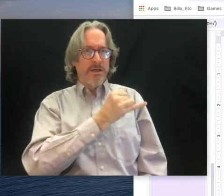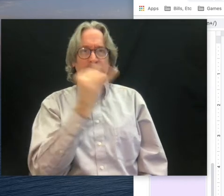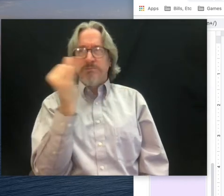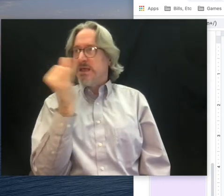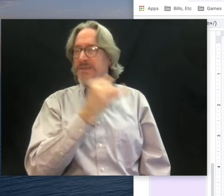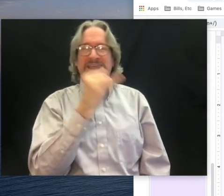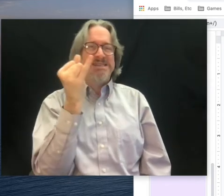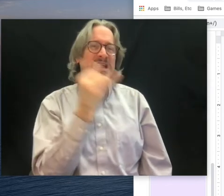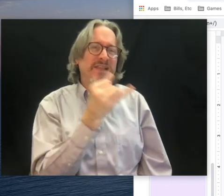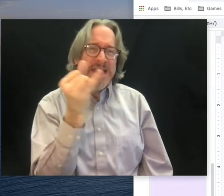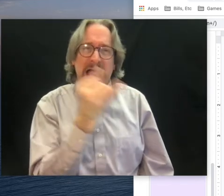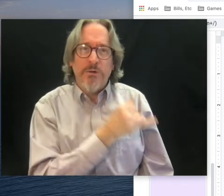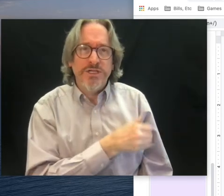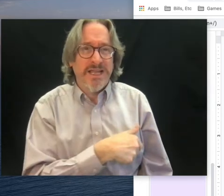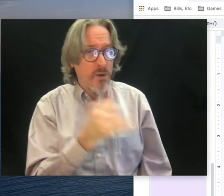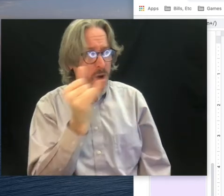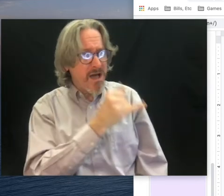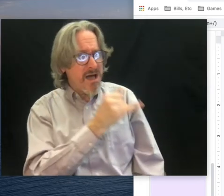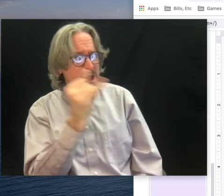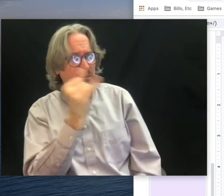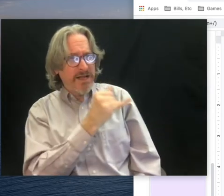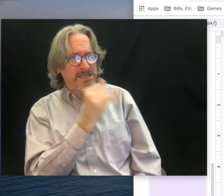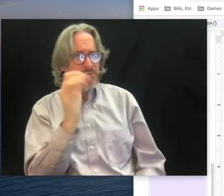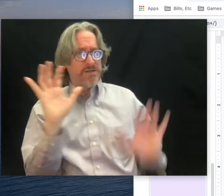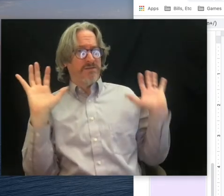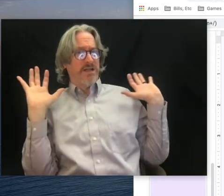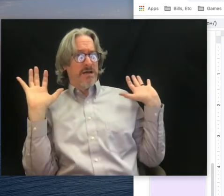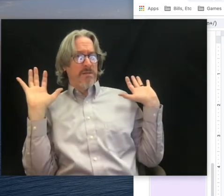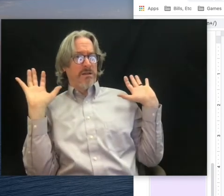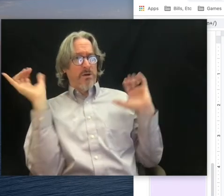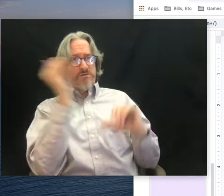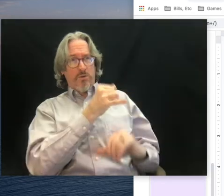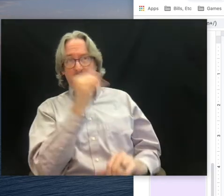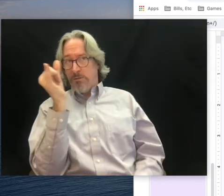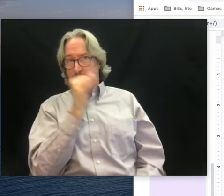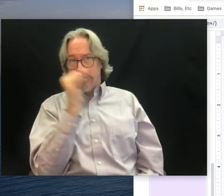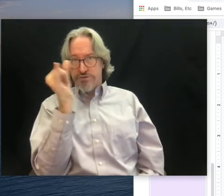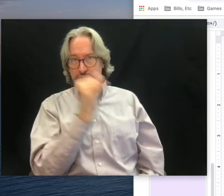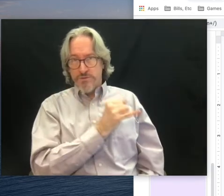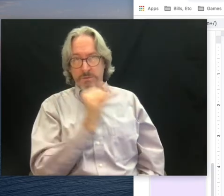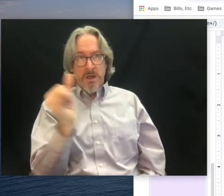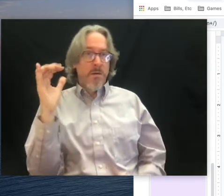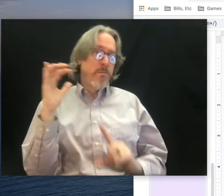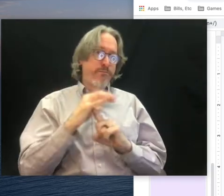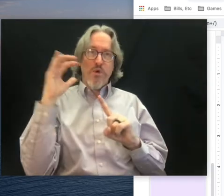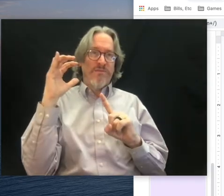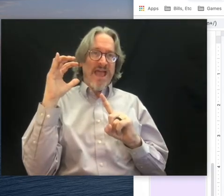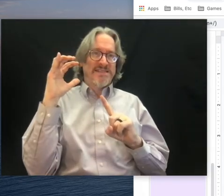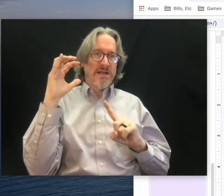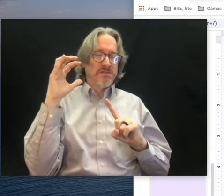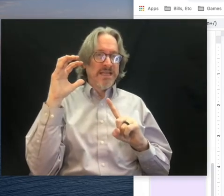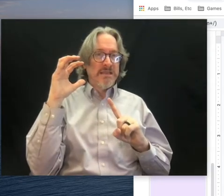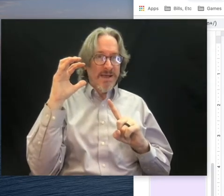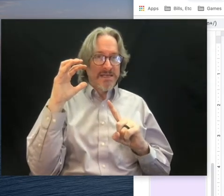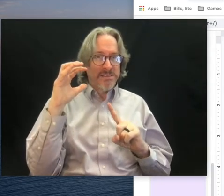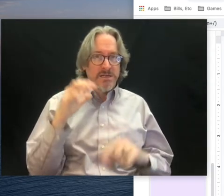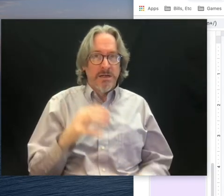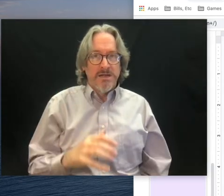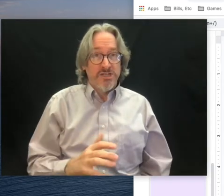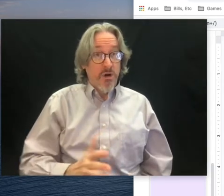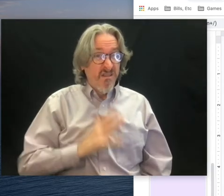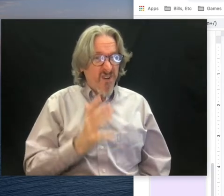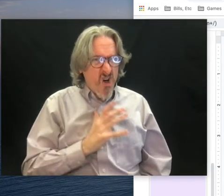an it's kind of like an ouch, like a wow, that's impressive. Like I'm a little overwhelmed. Boom, boom, that sounds like the